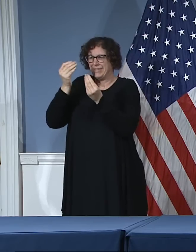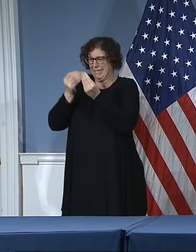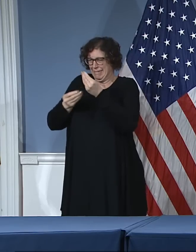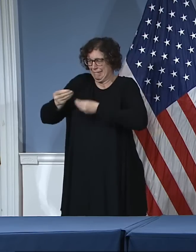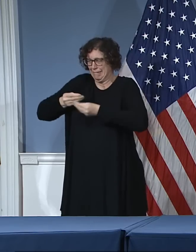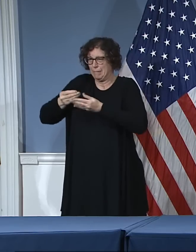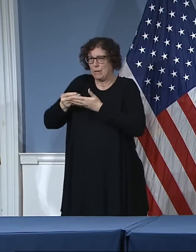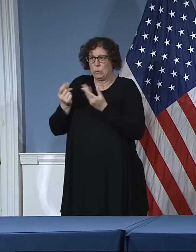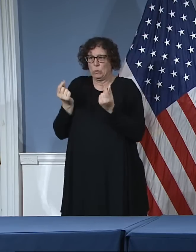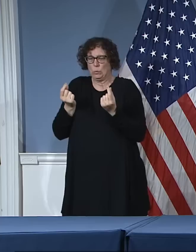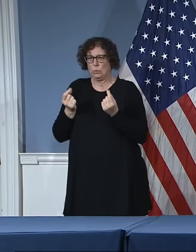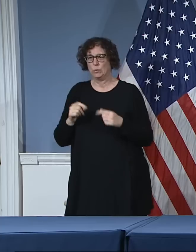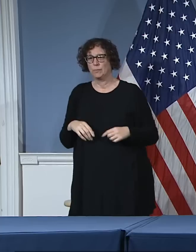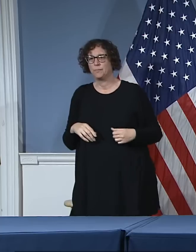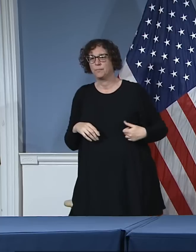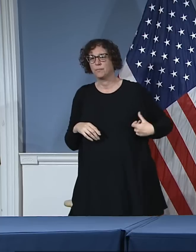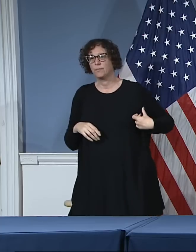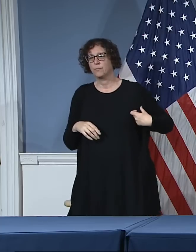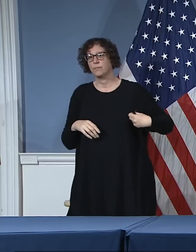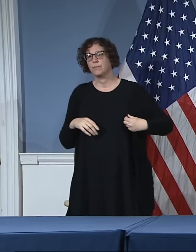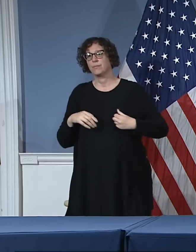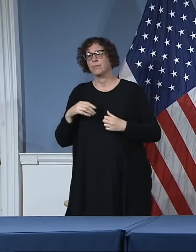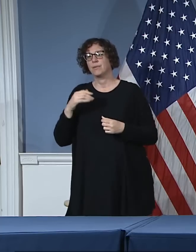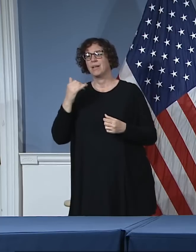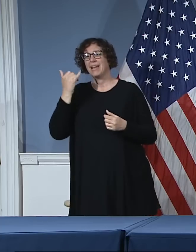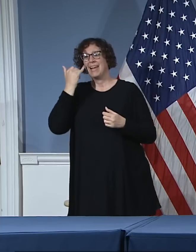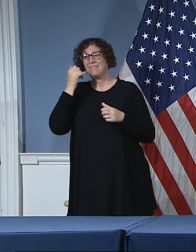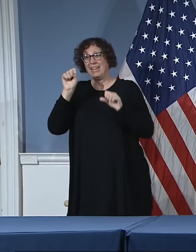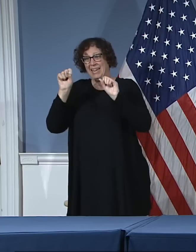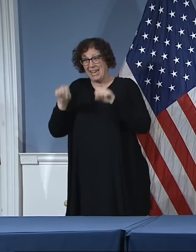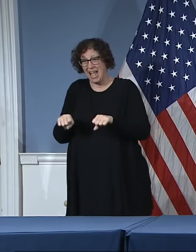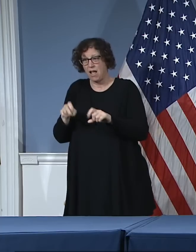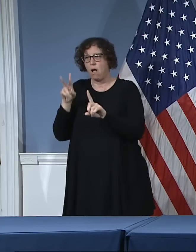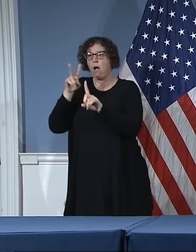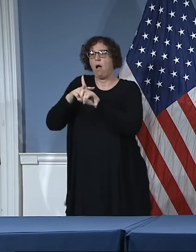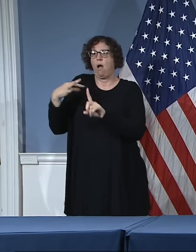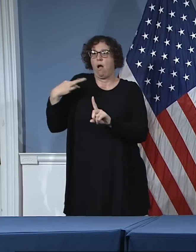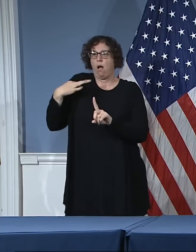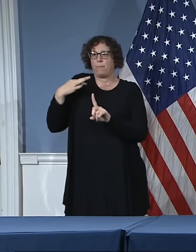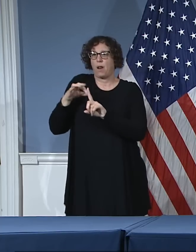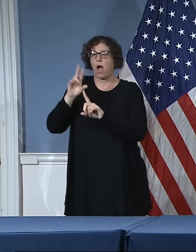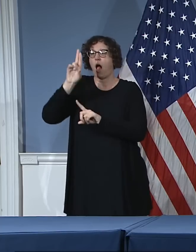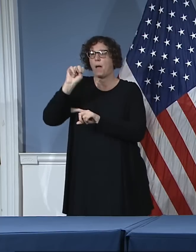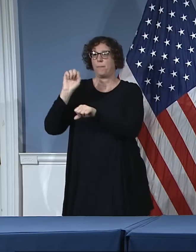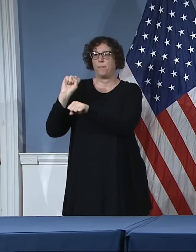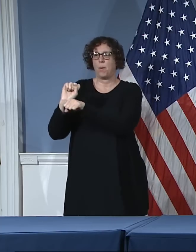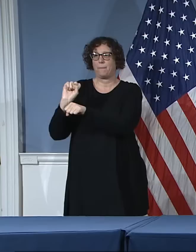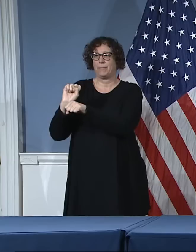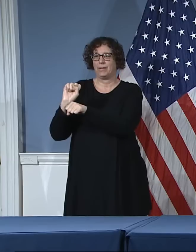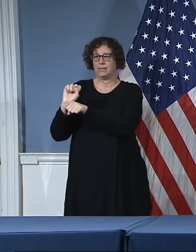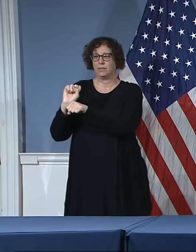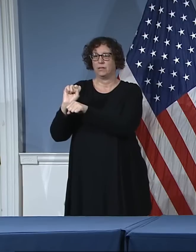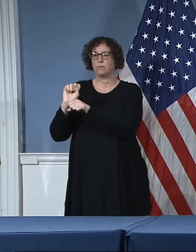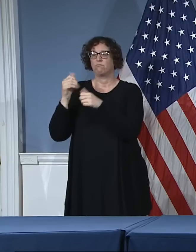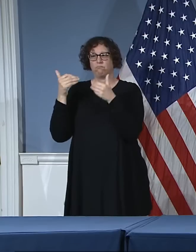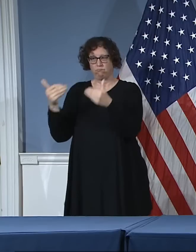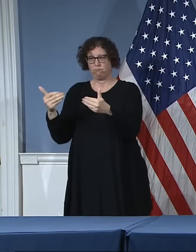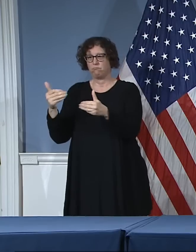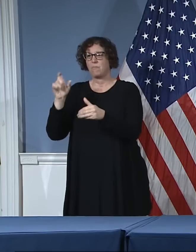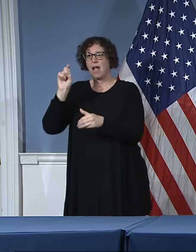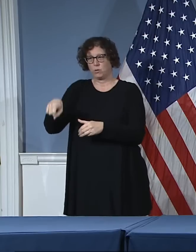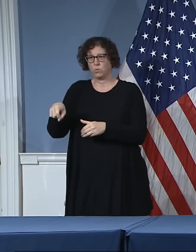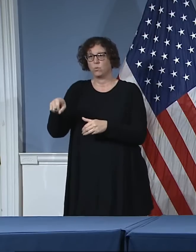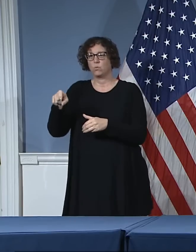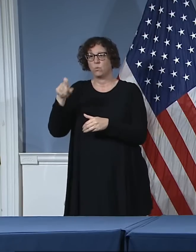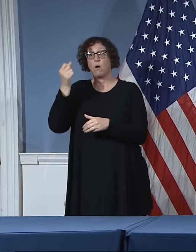to apply for unemployment insurance obviously should. But we also know that system's overloaded. I'm not belittling that fact.